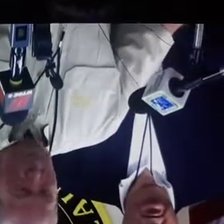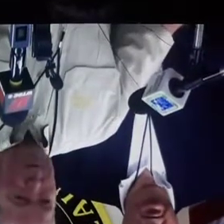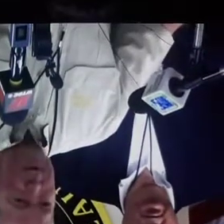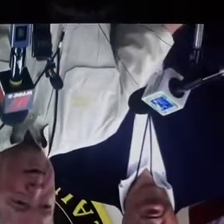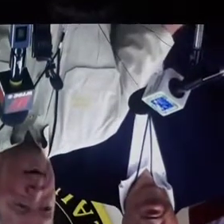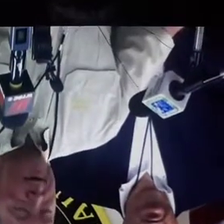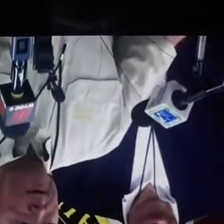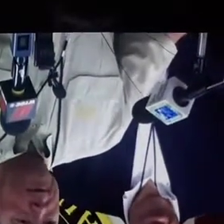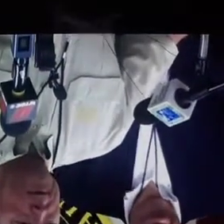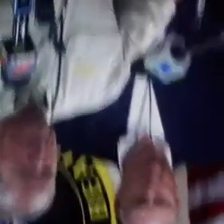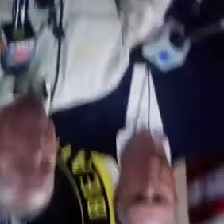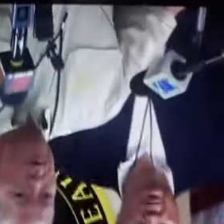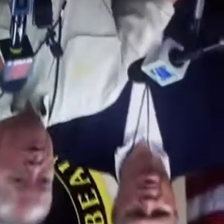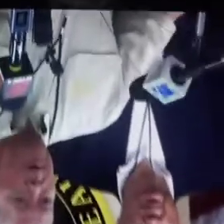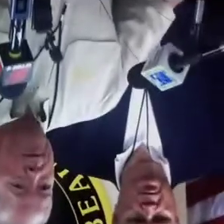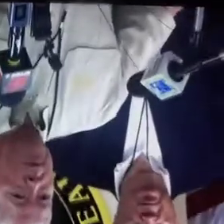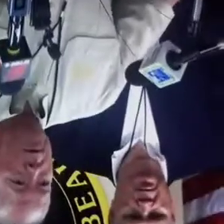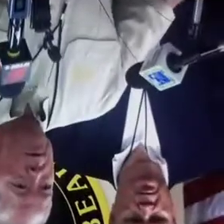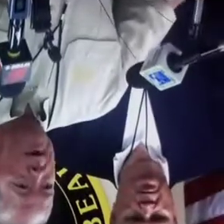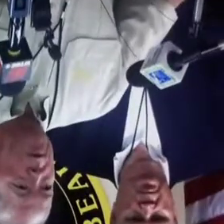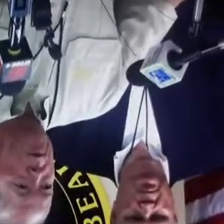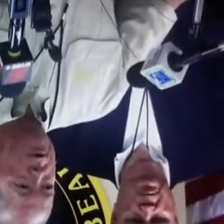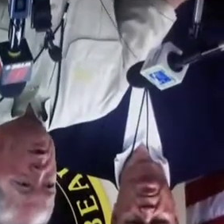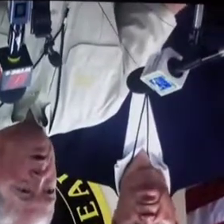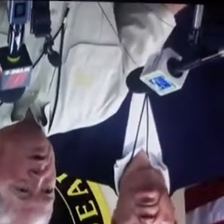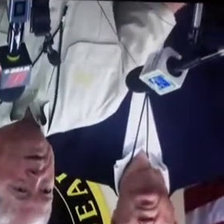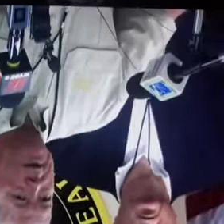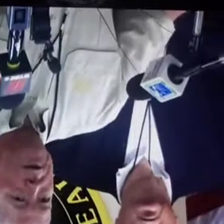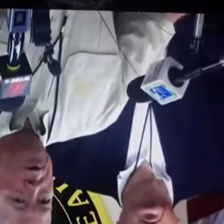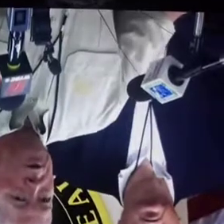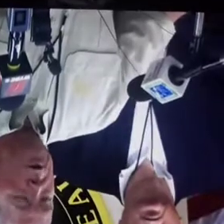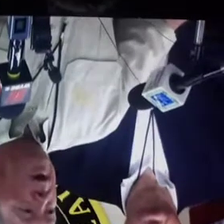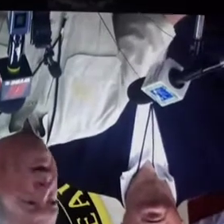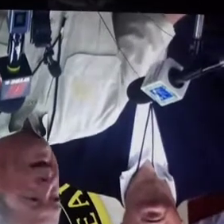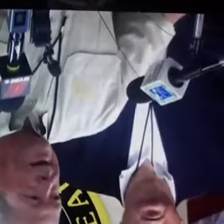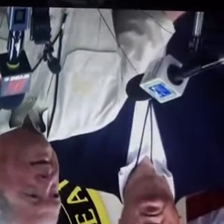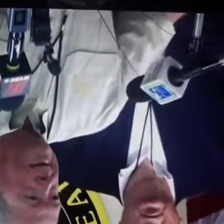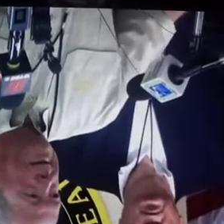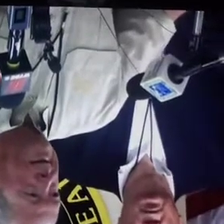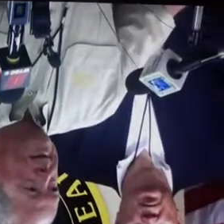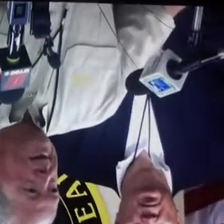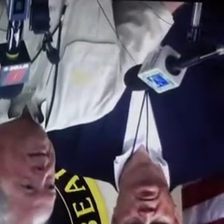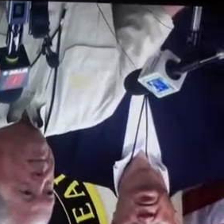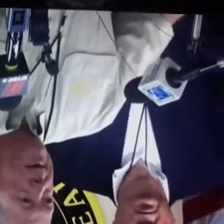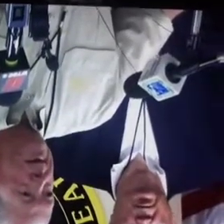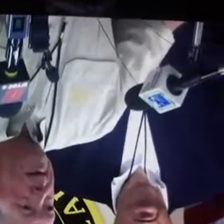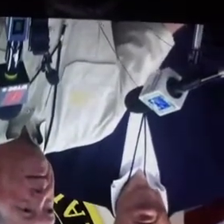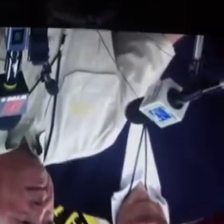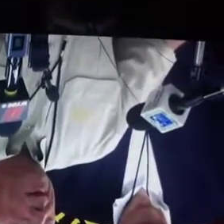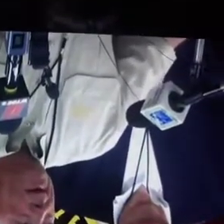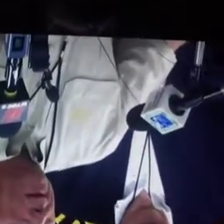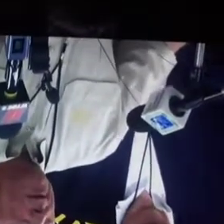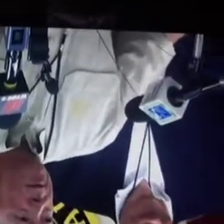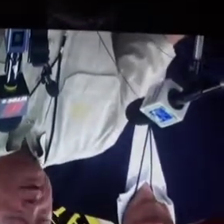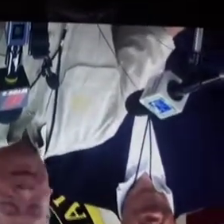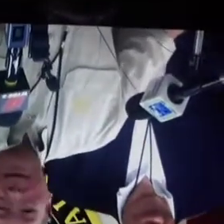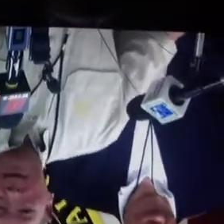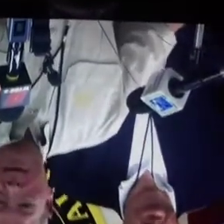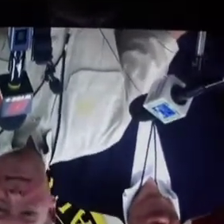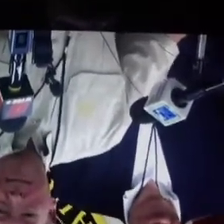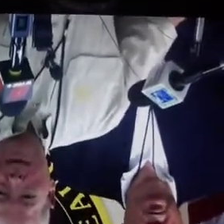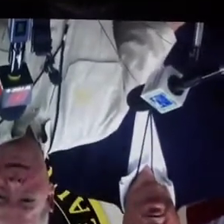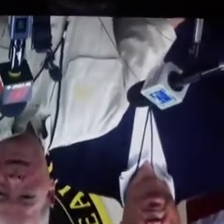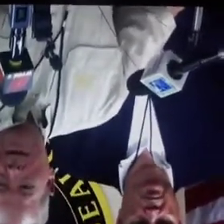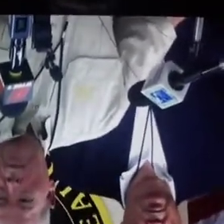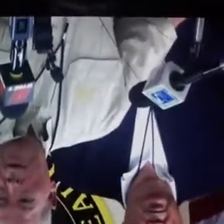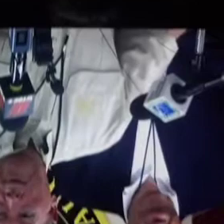the appropriate documents for a curfew that will start tonight, 10 p.m. through 6